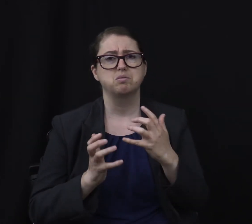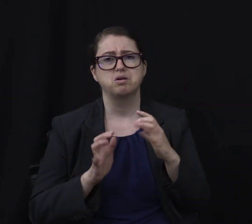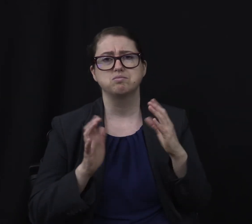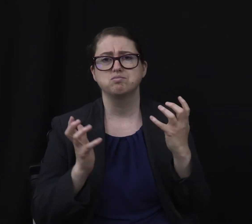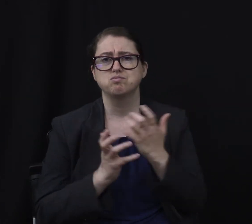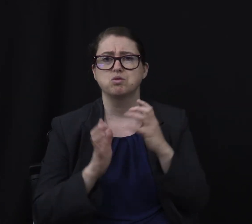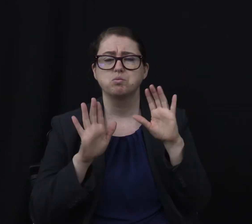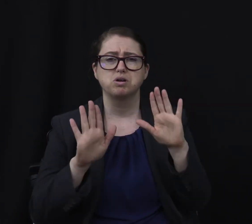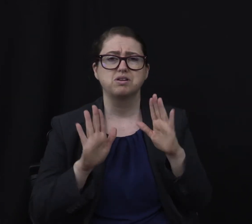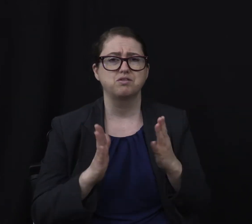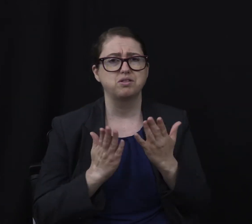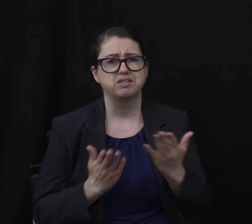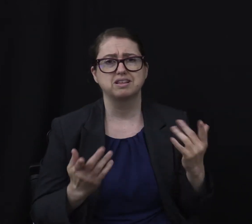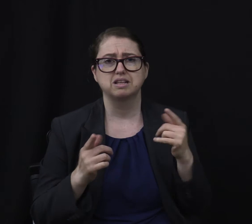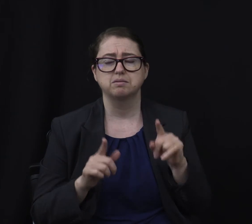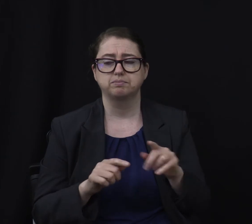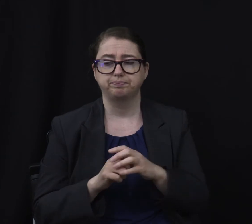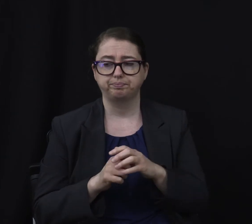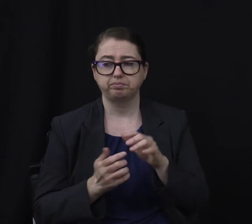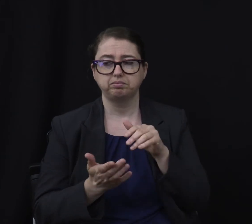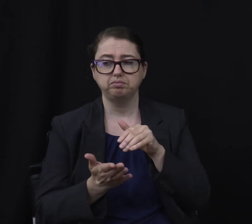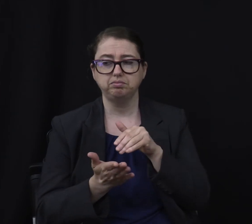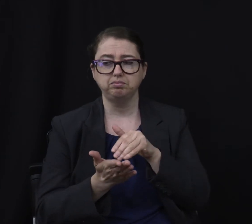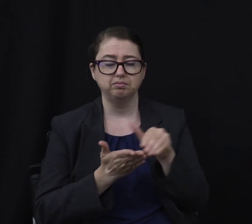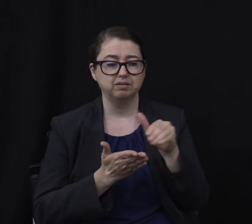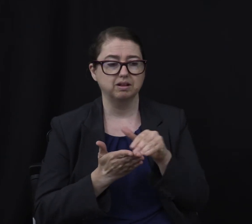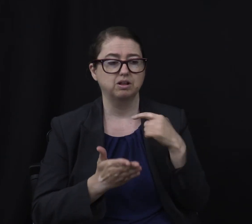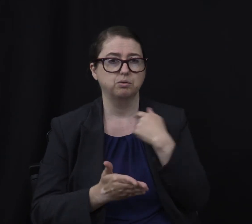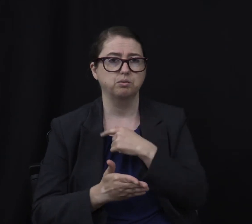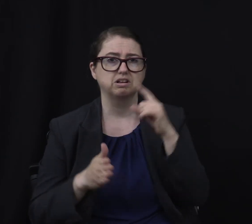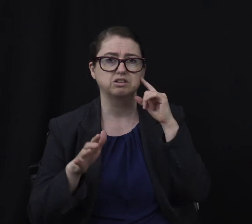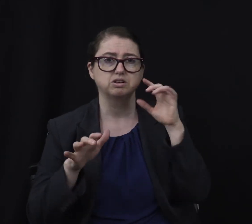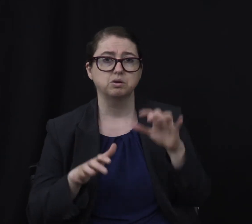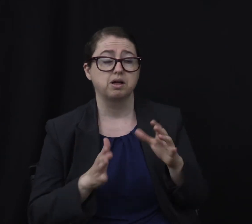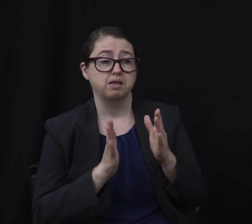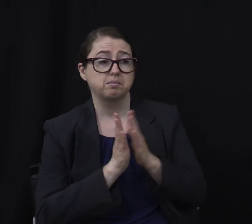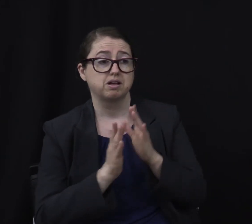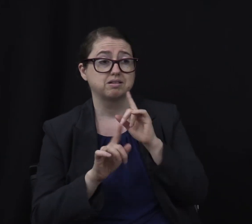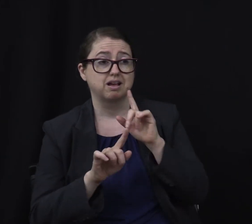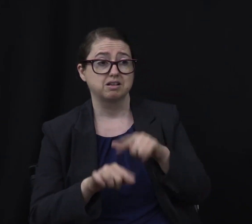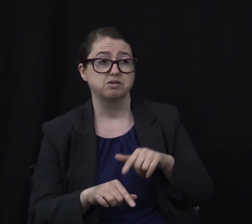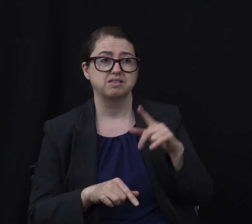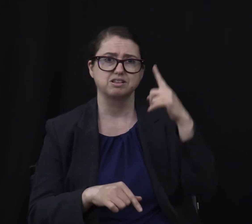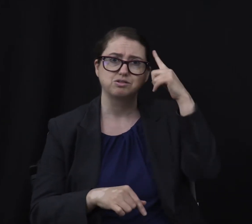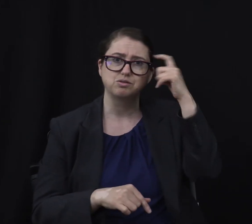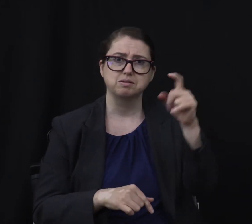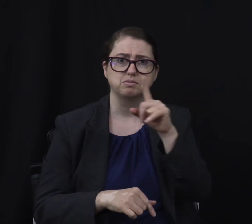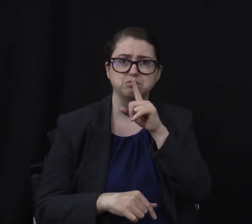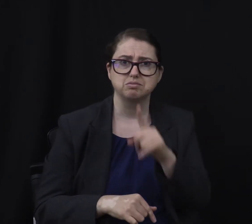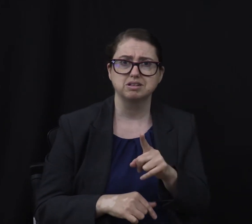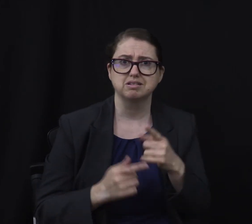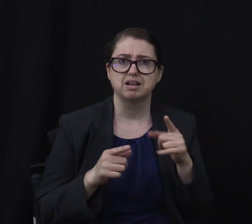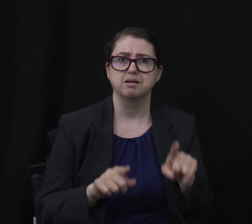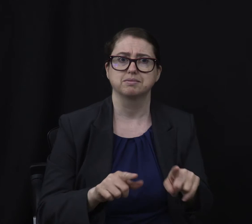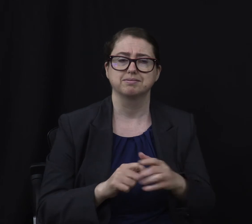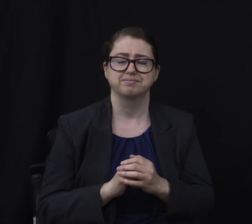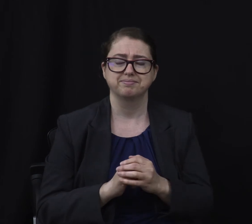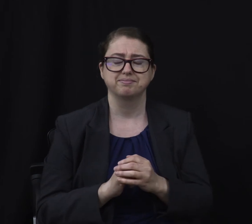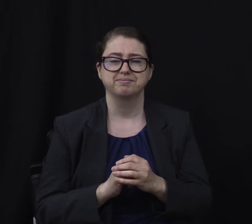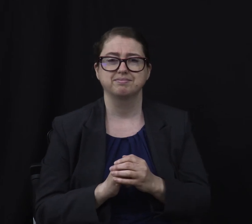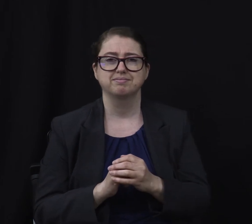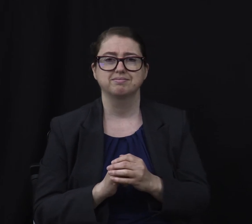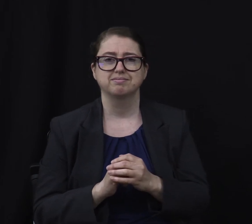it oftentimes we're found shocked when those prayers are answered, when those dreams are realized. I've at least